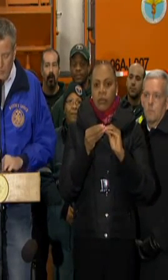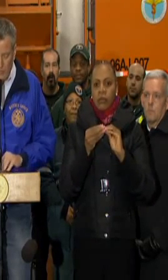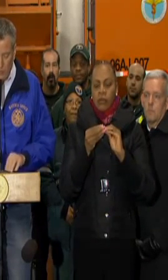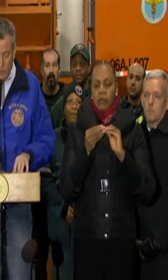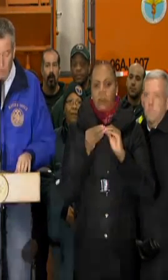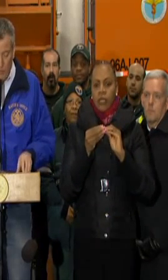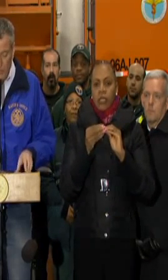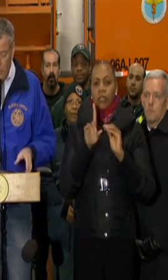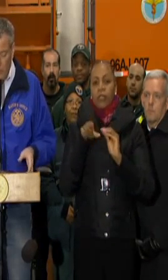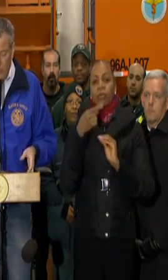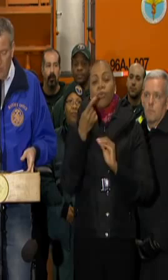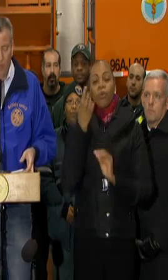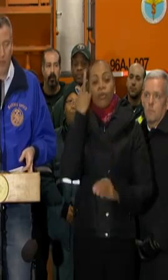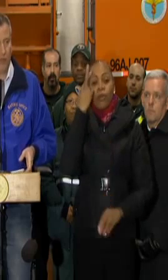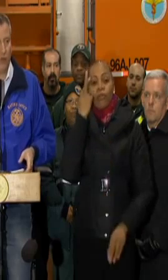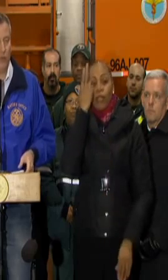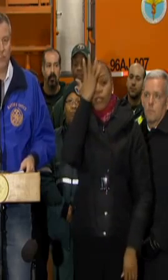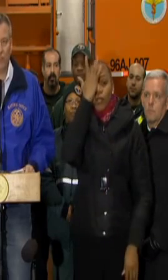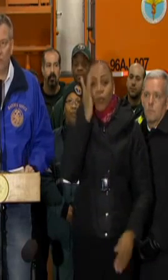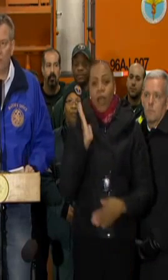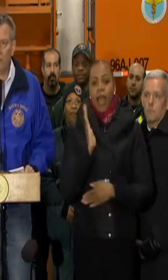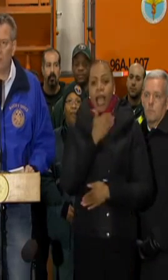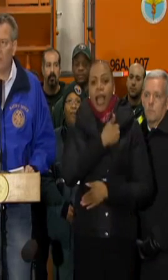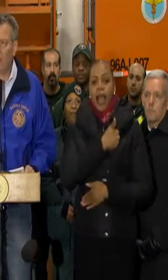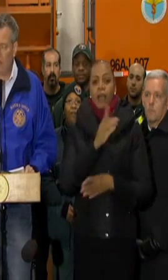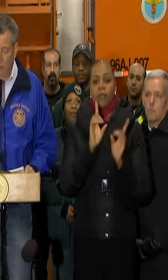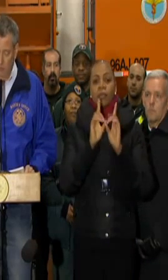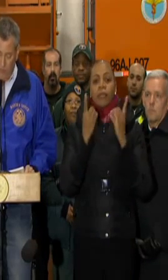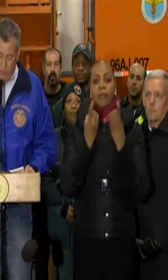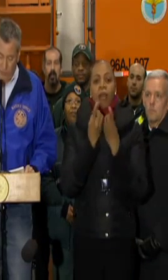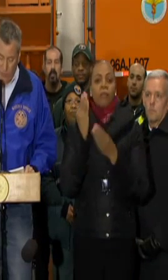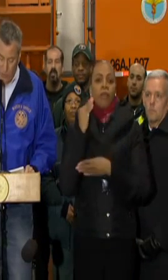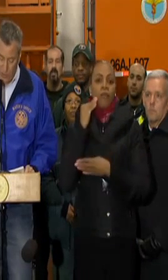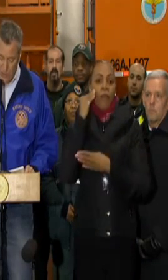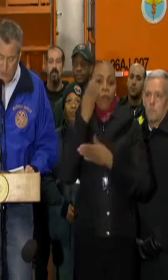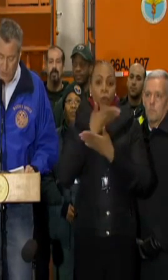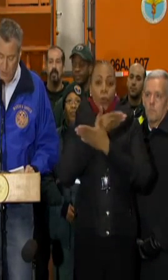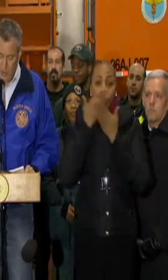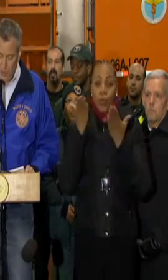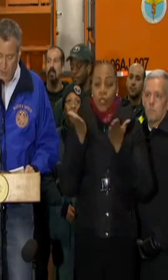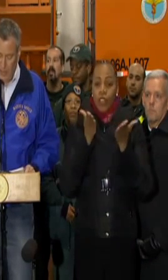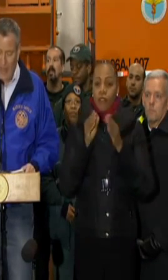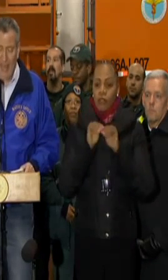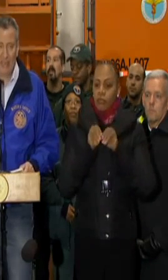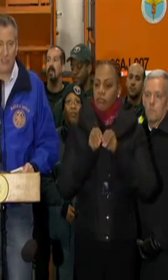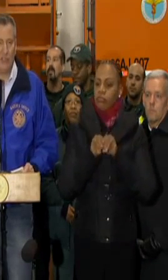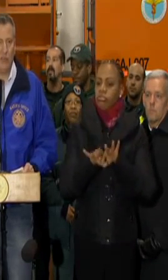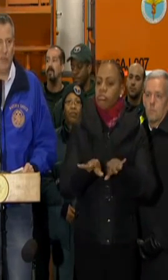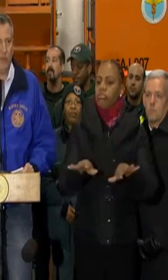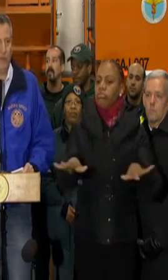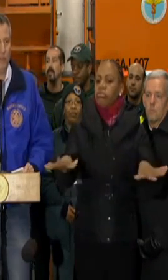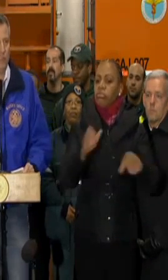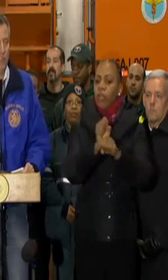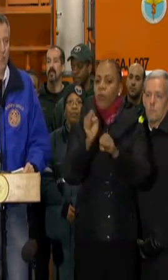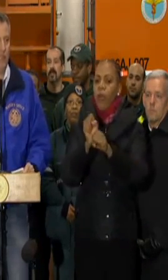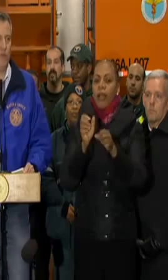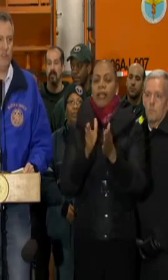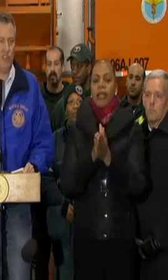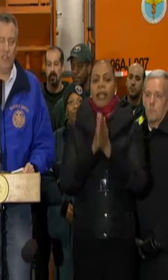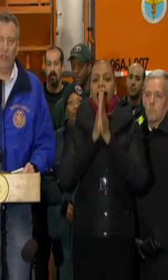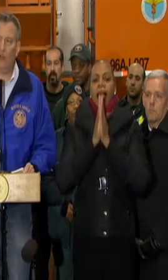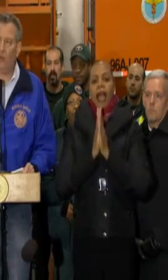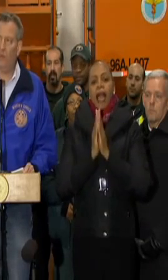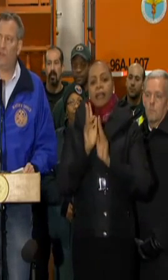So that is one of the reasons why our Department of Homeless Services is again out in full force. And I ask the people of New York City,